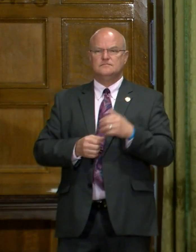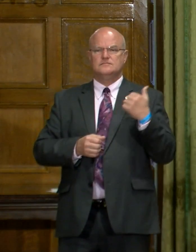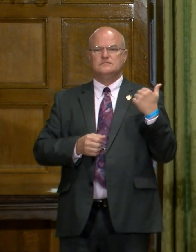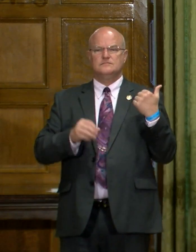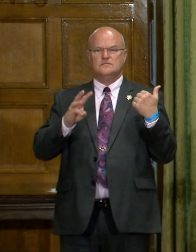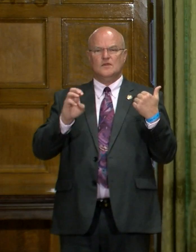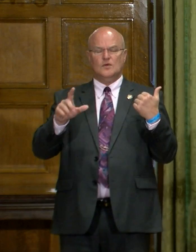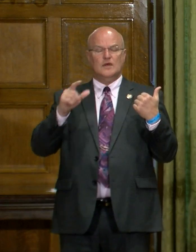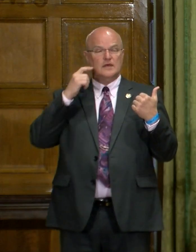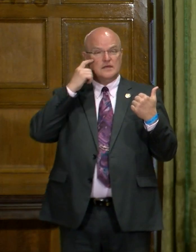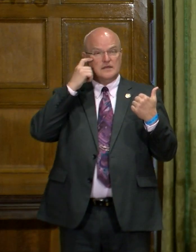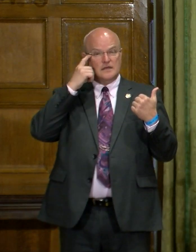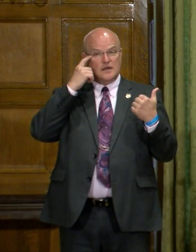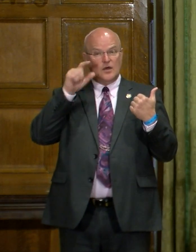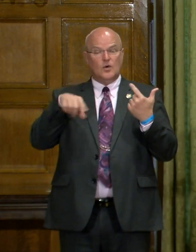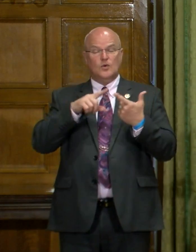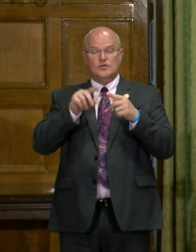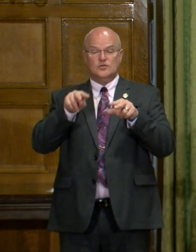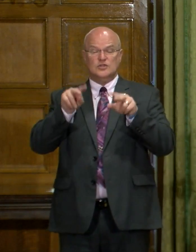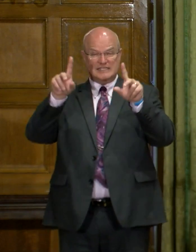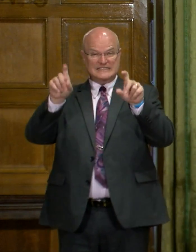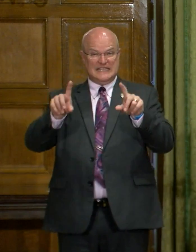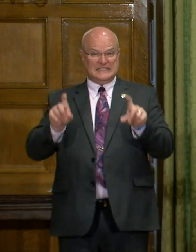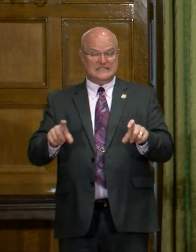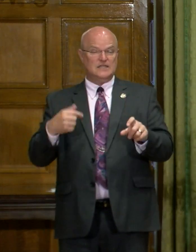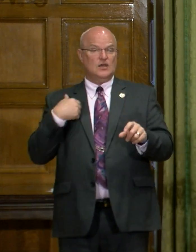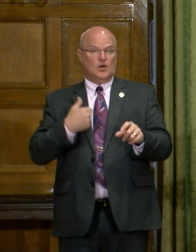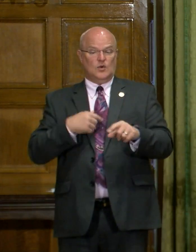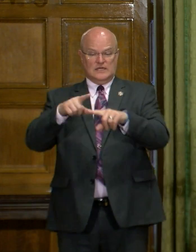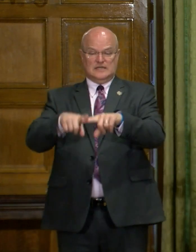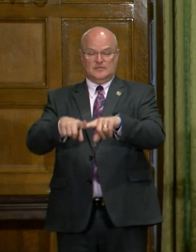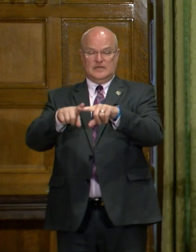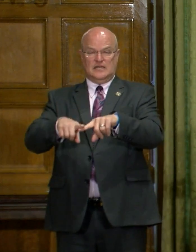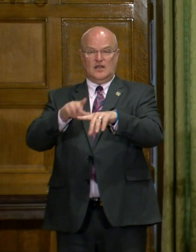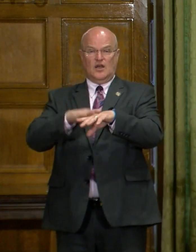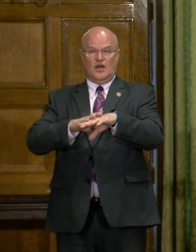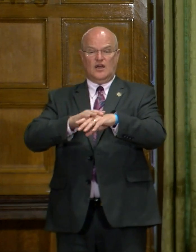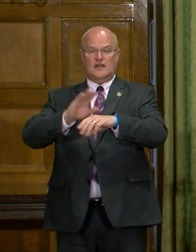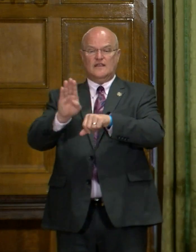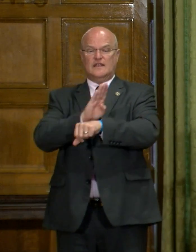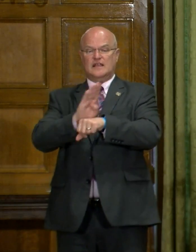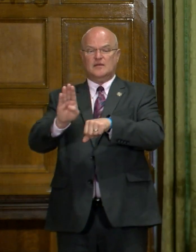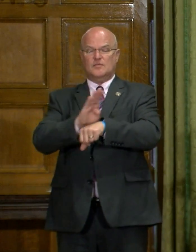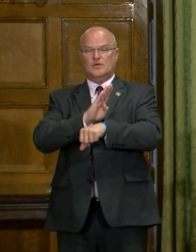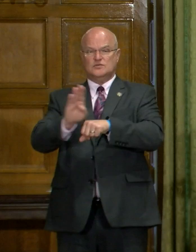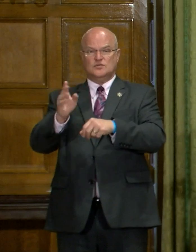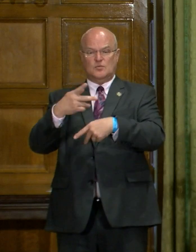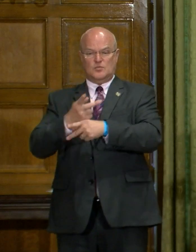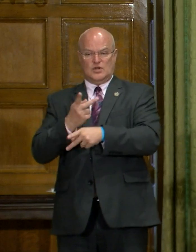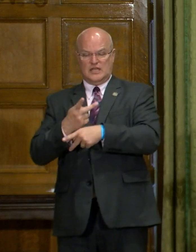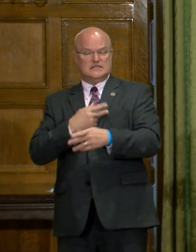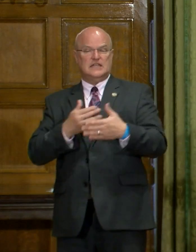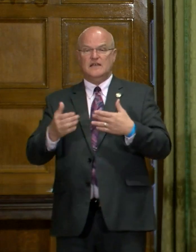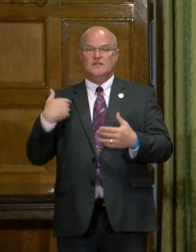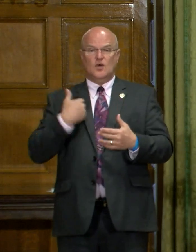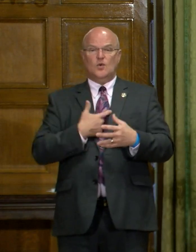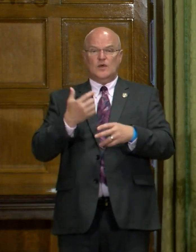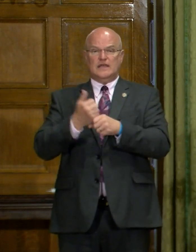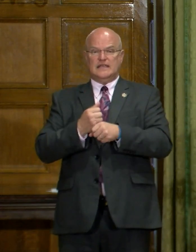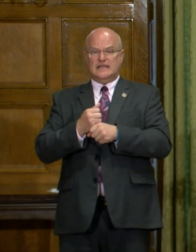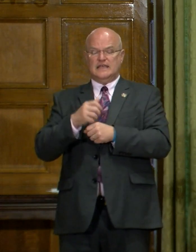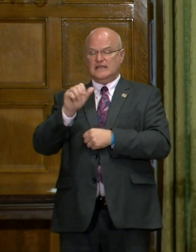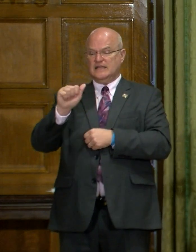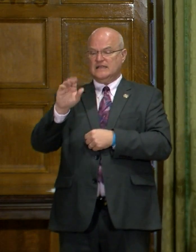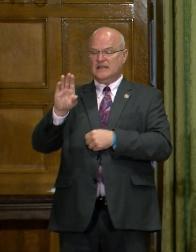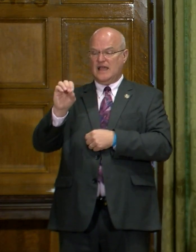Well, whenever we look at testing, we are dependent upon the commercial production. Even as we get an